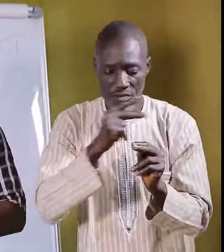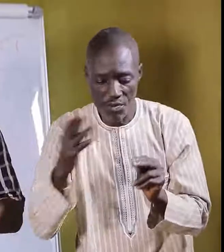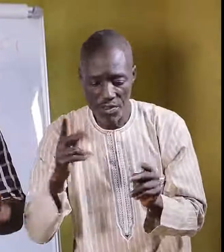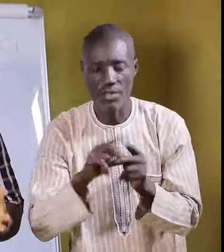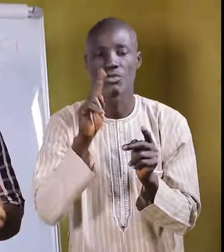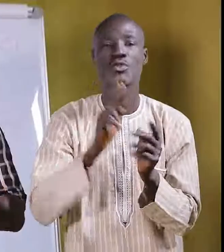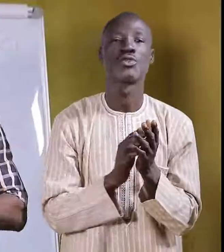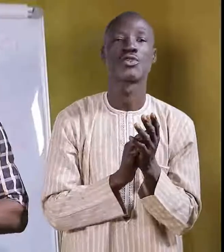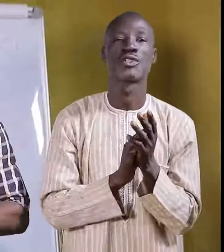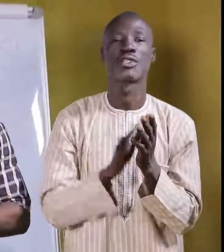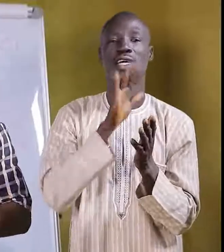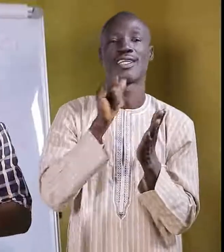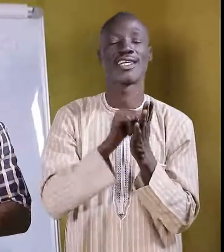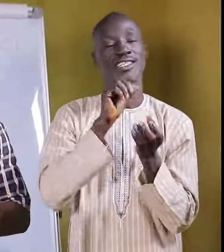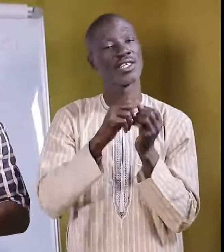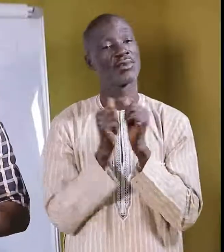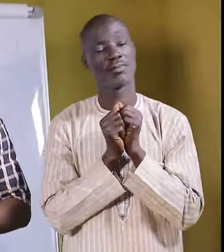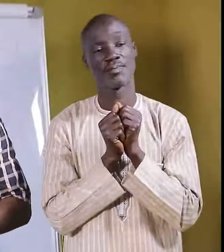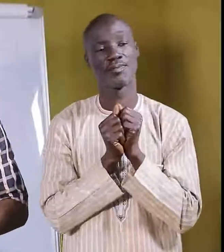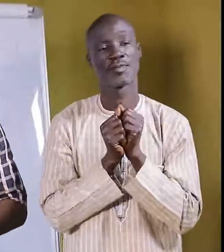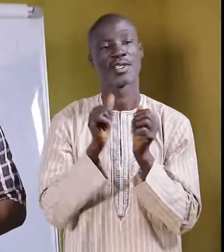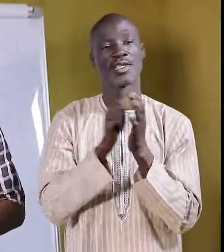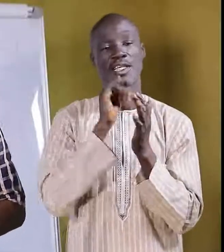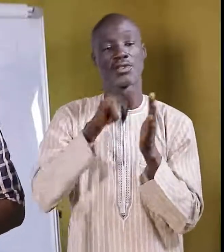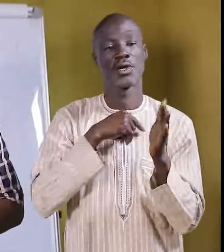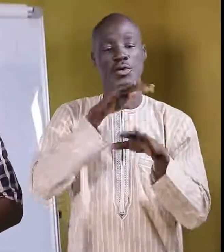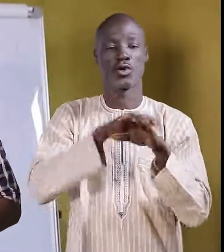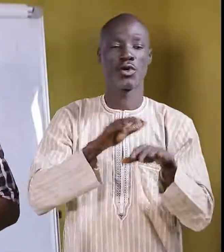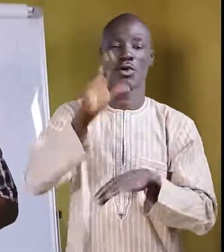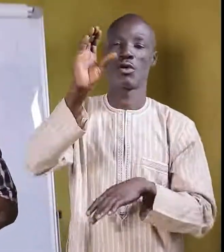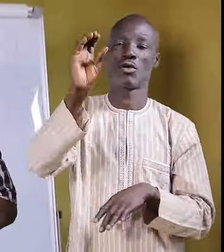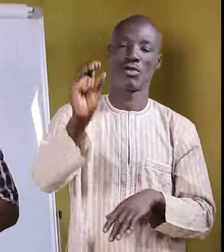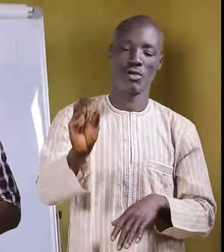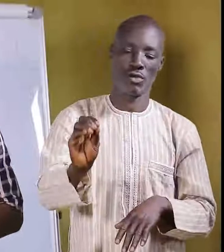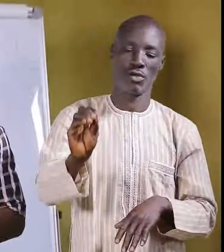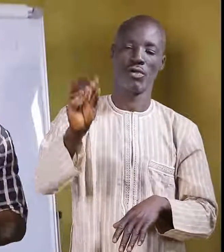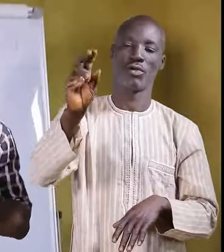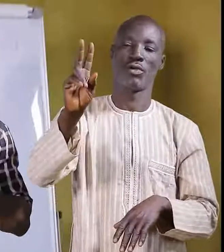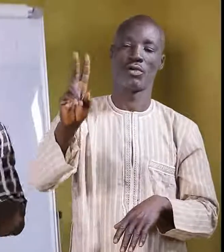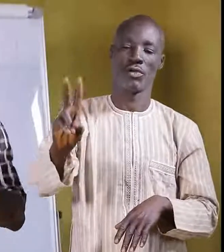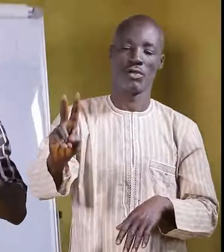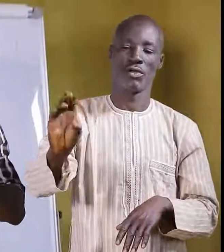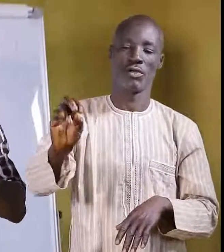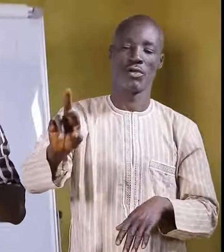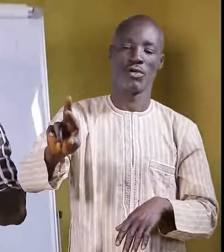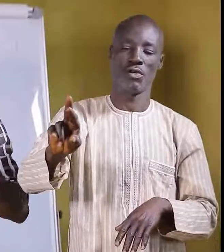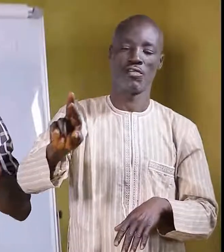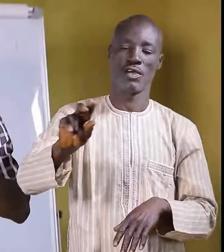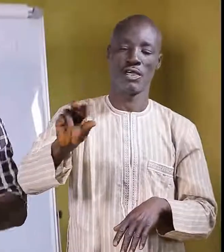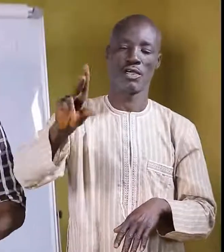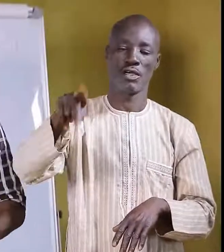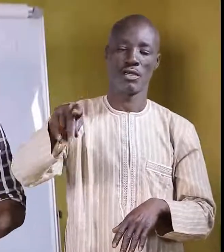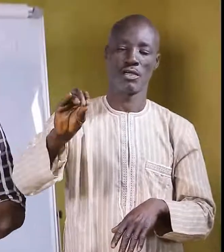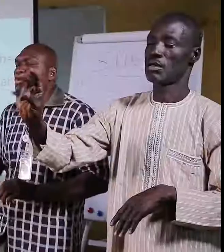develop or sustain the population. So in where they are overpopulated, their standard of living used to be